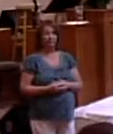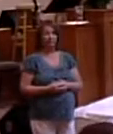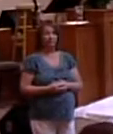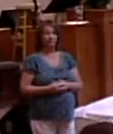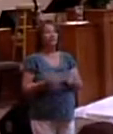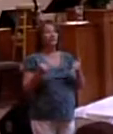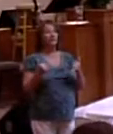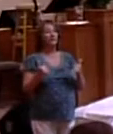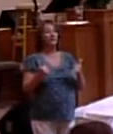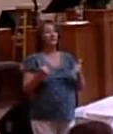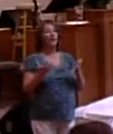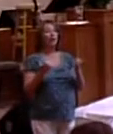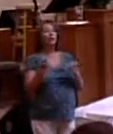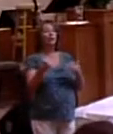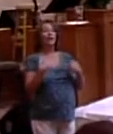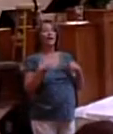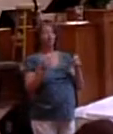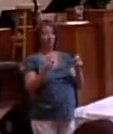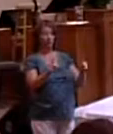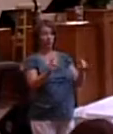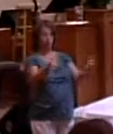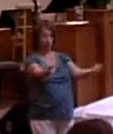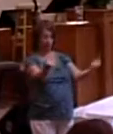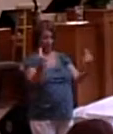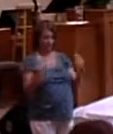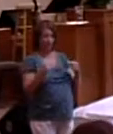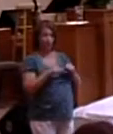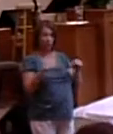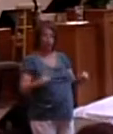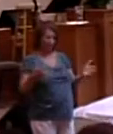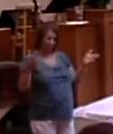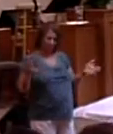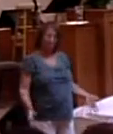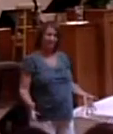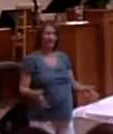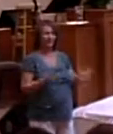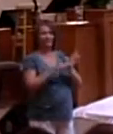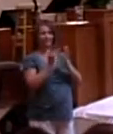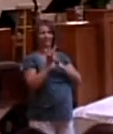Today I want to give you opportunity to come to the altar and leave it for Jesus.